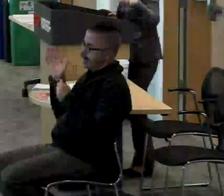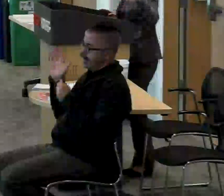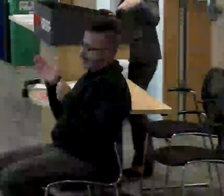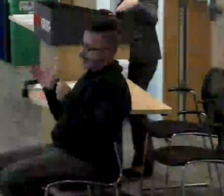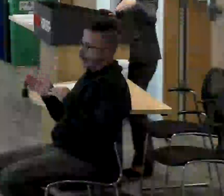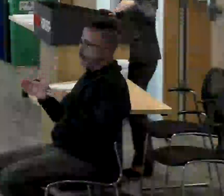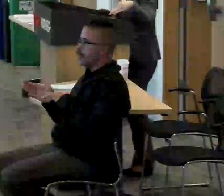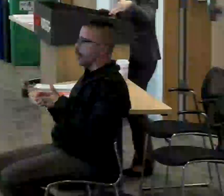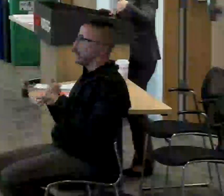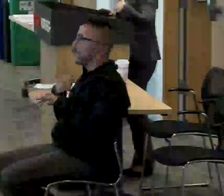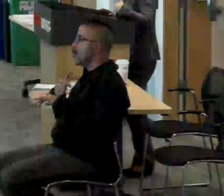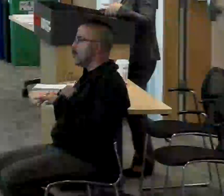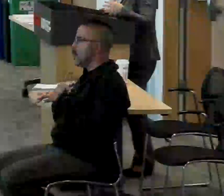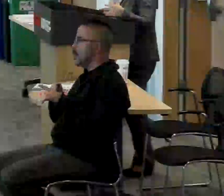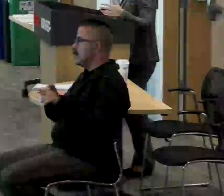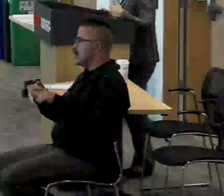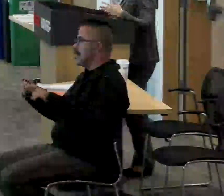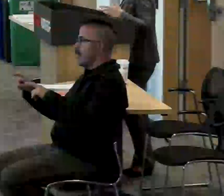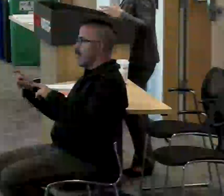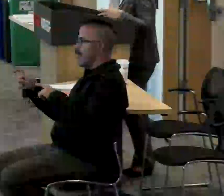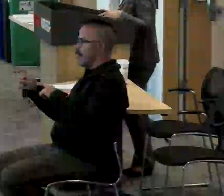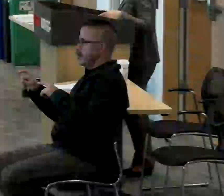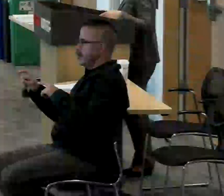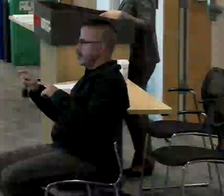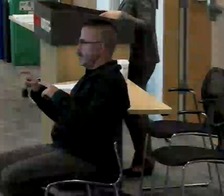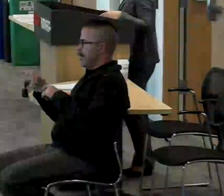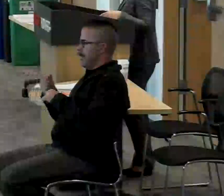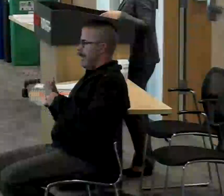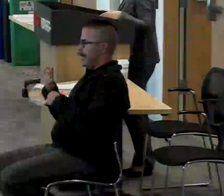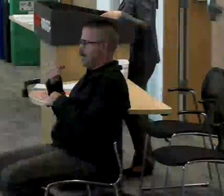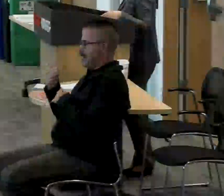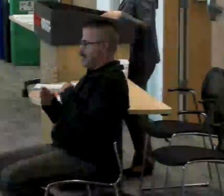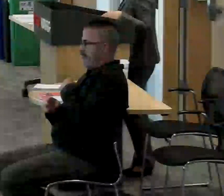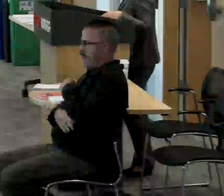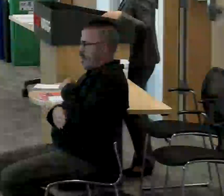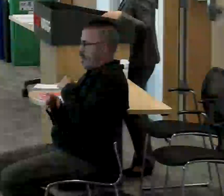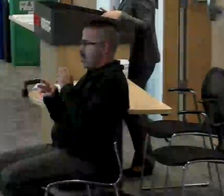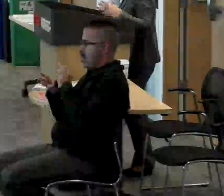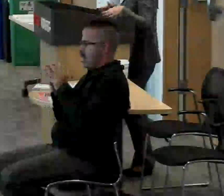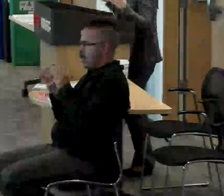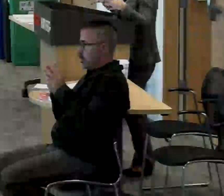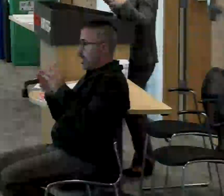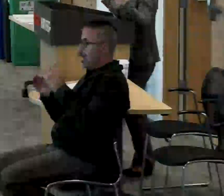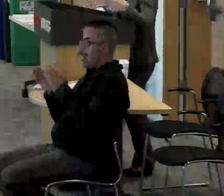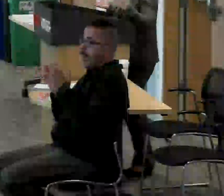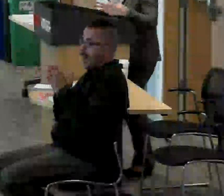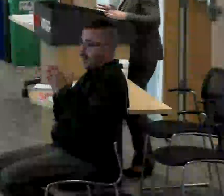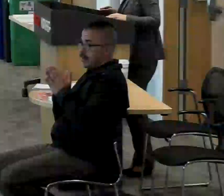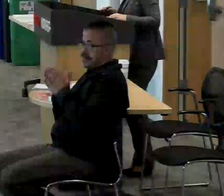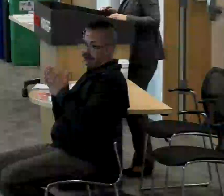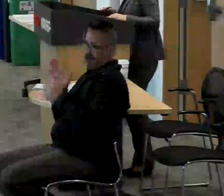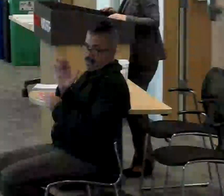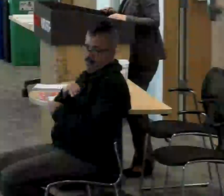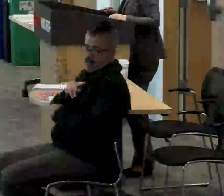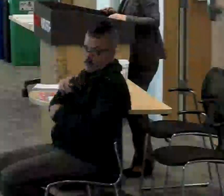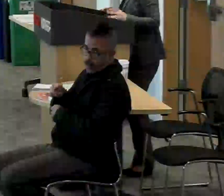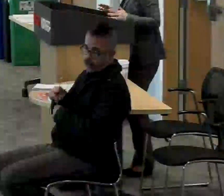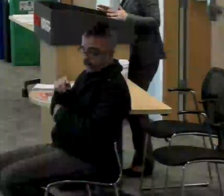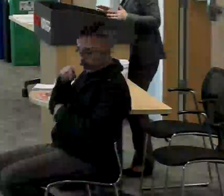survey all of fall and most of winter and asked that exact question, amongst many other questions.